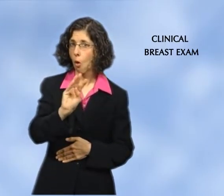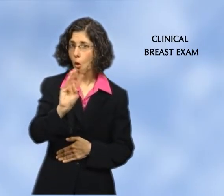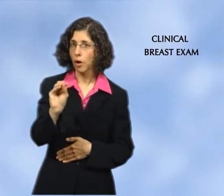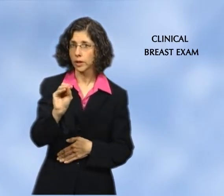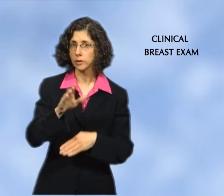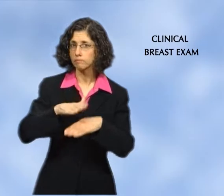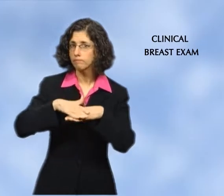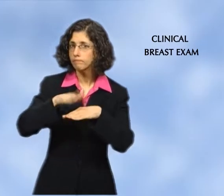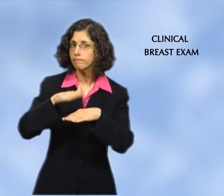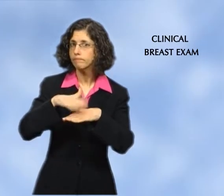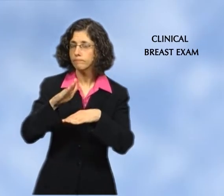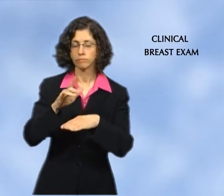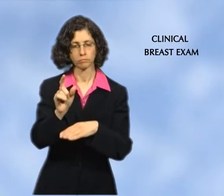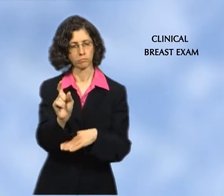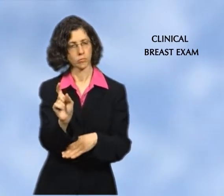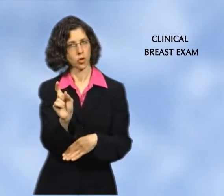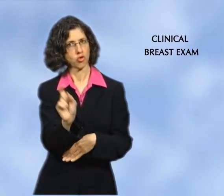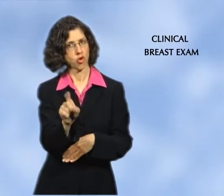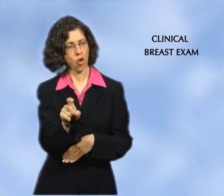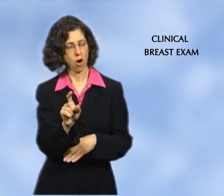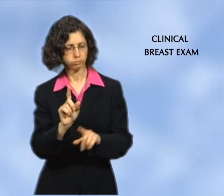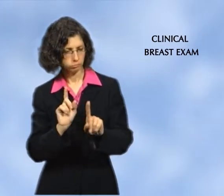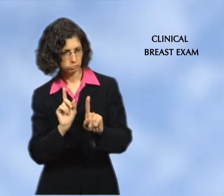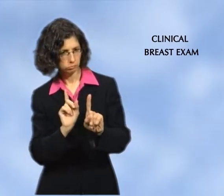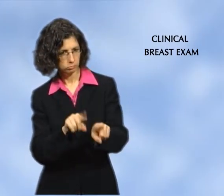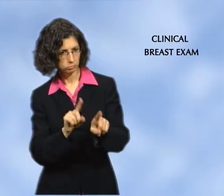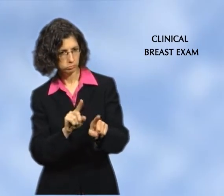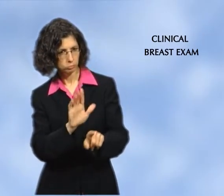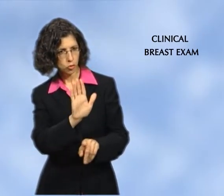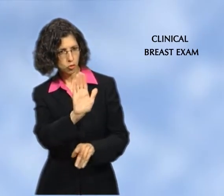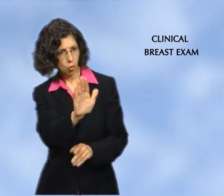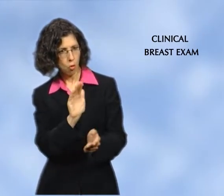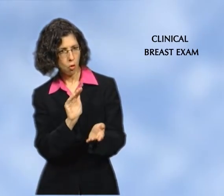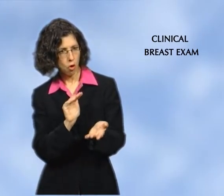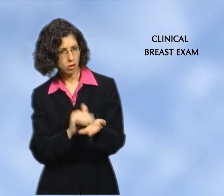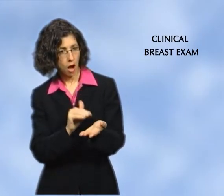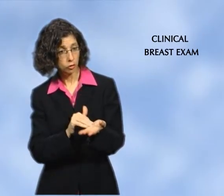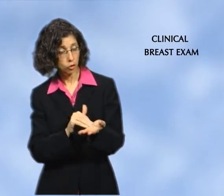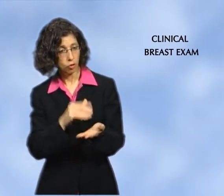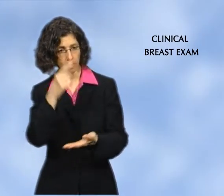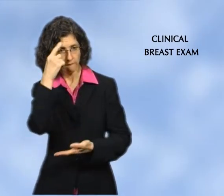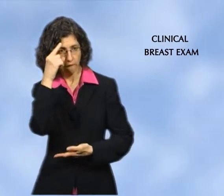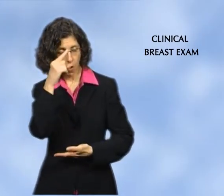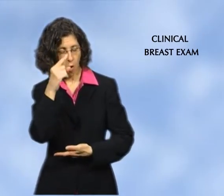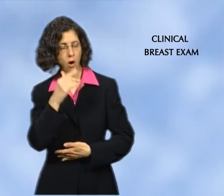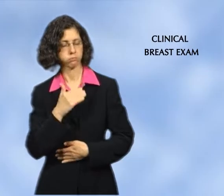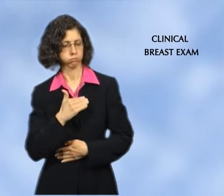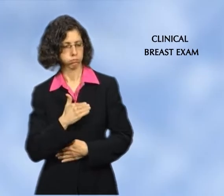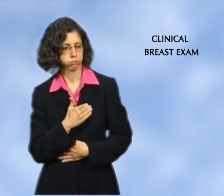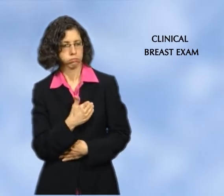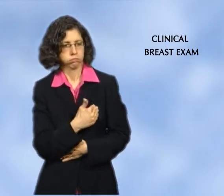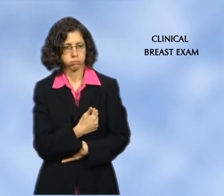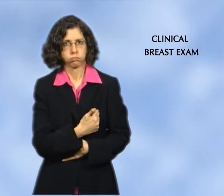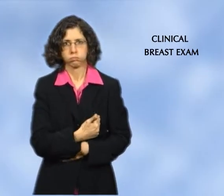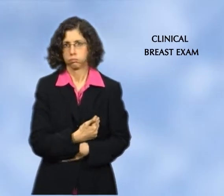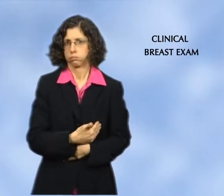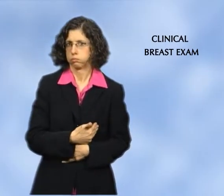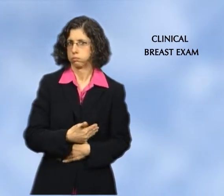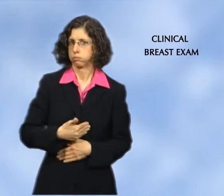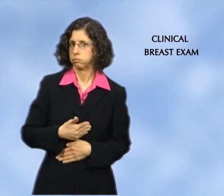If you are over 40 years of age, you should have a clinical breast exam